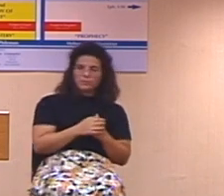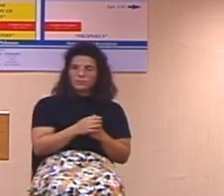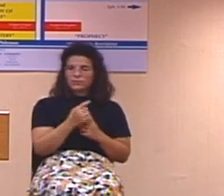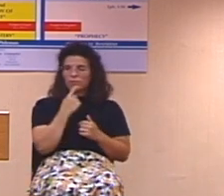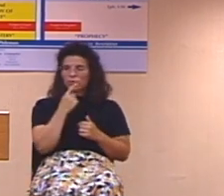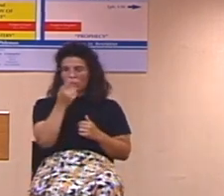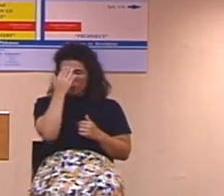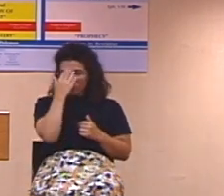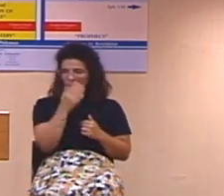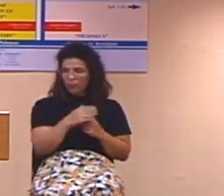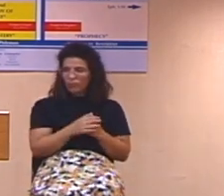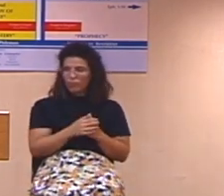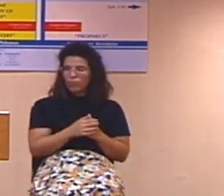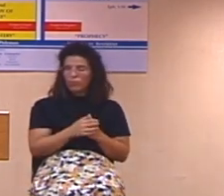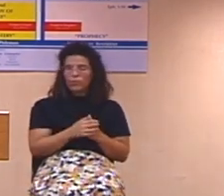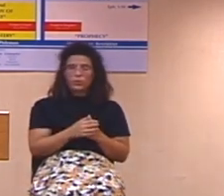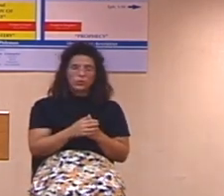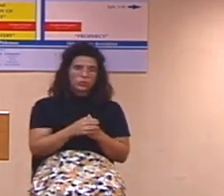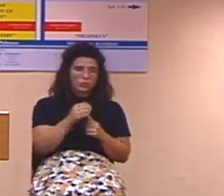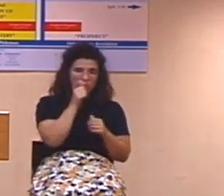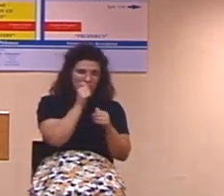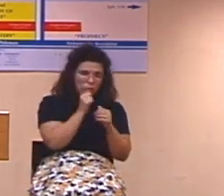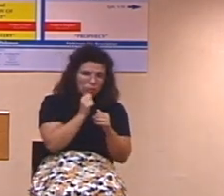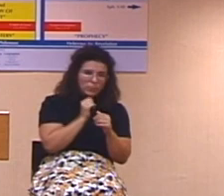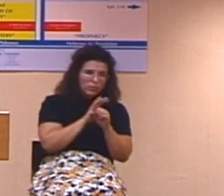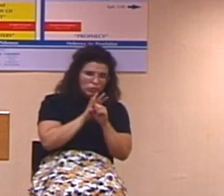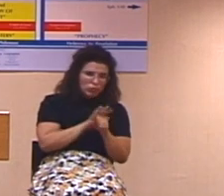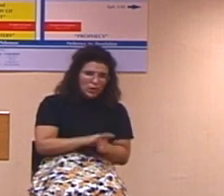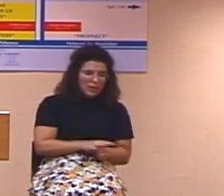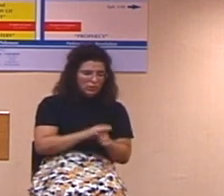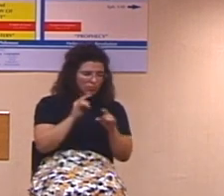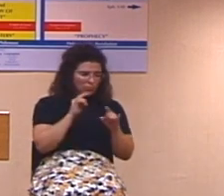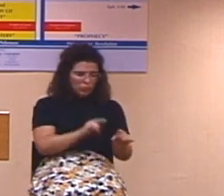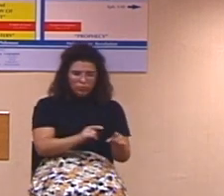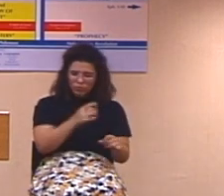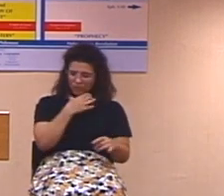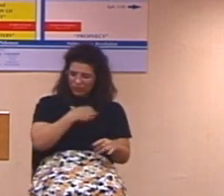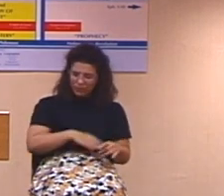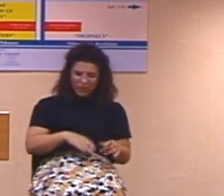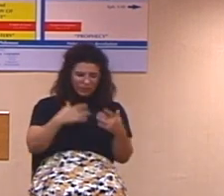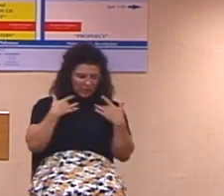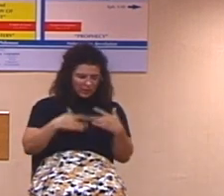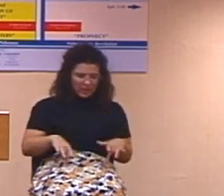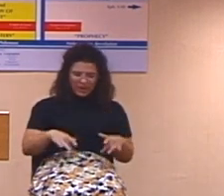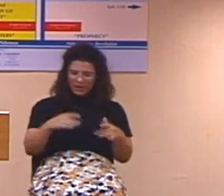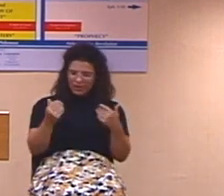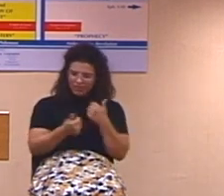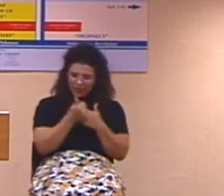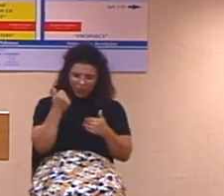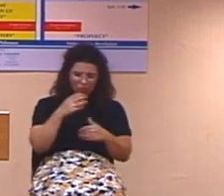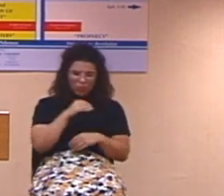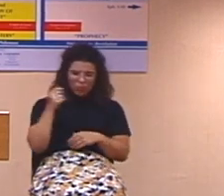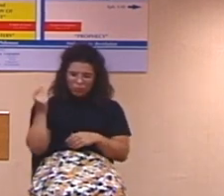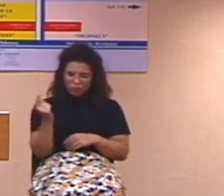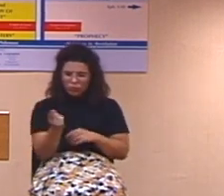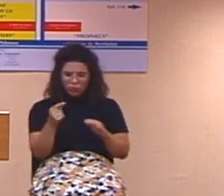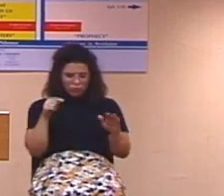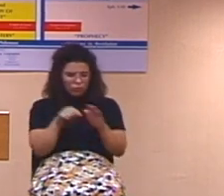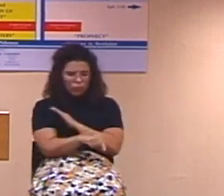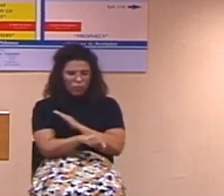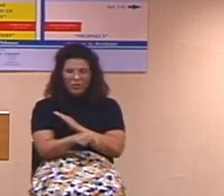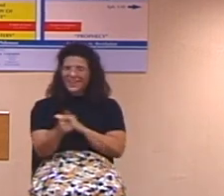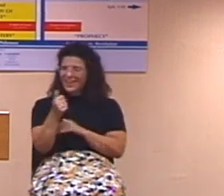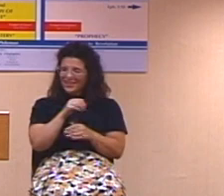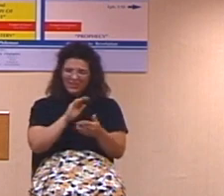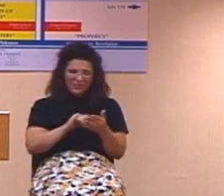says, you know what? Shall tribulation or distress or persecution or famine or nakedness or peril or sword? Any of